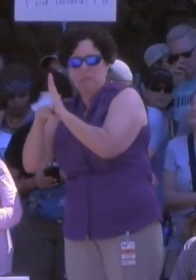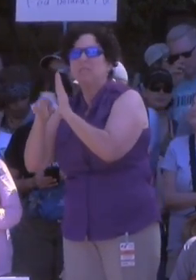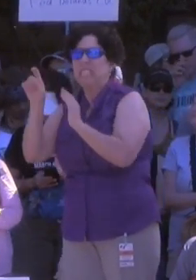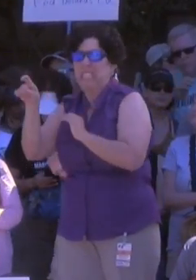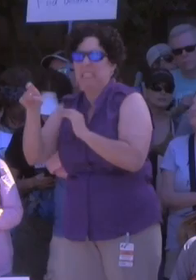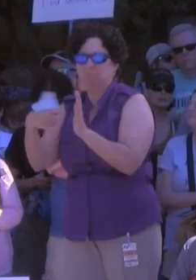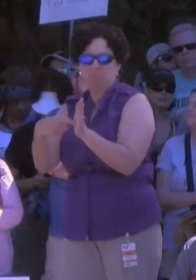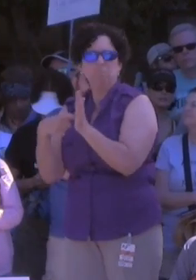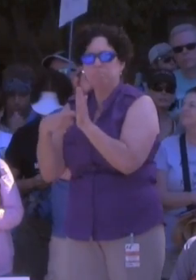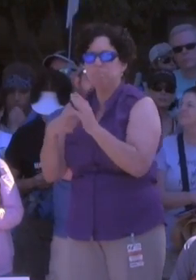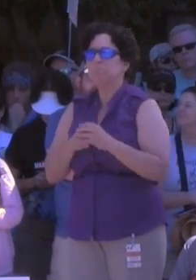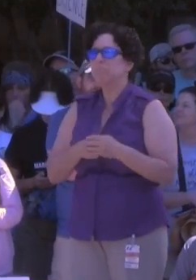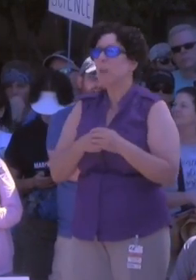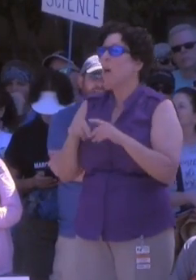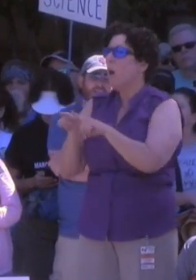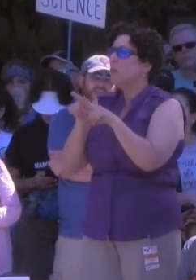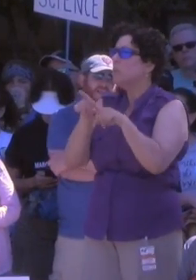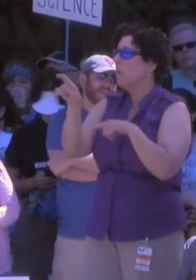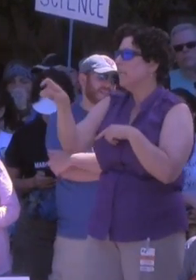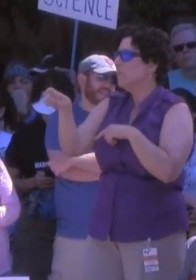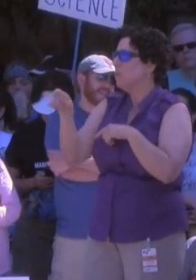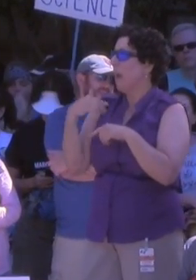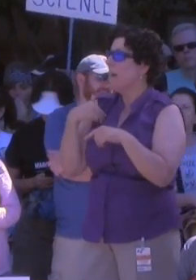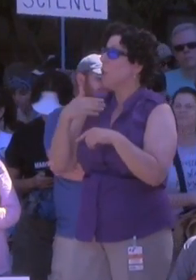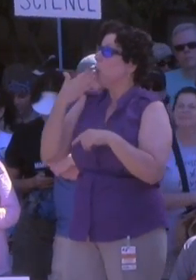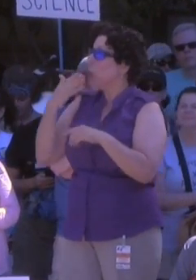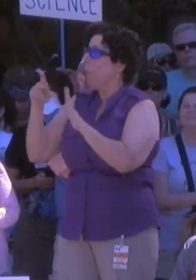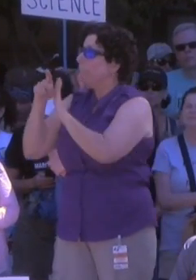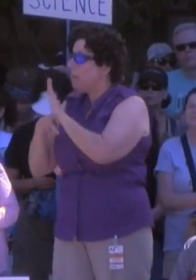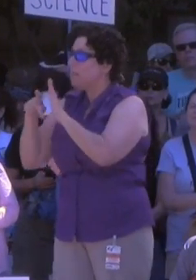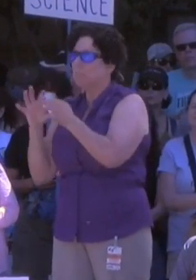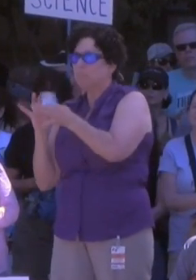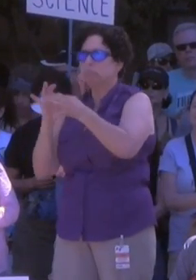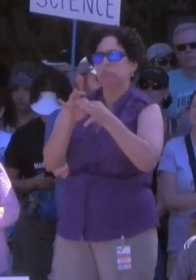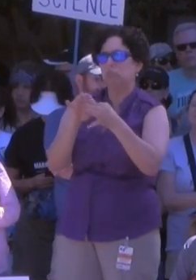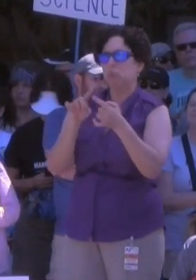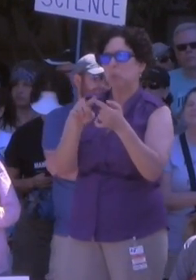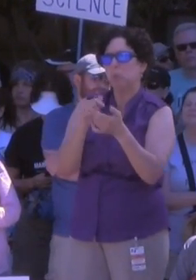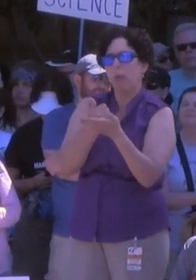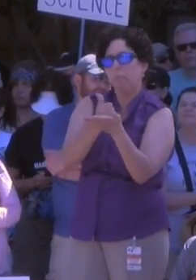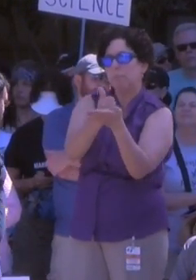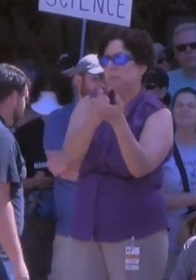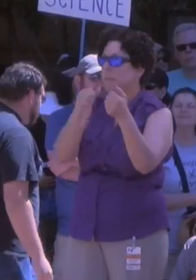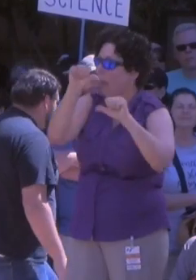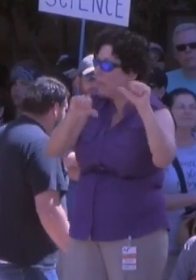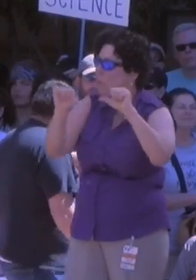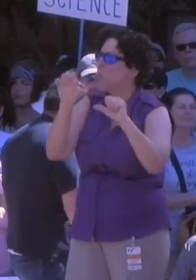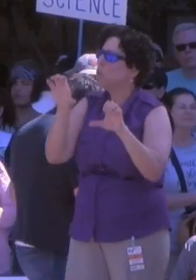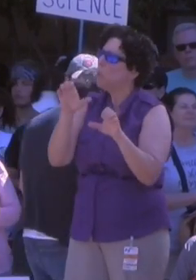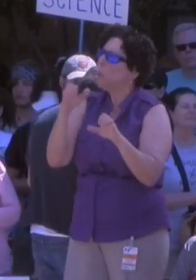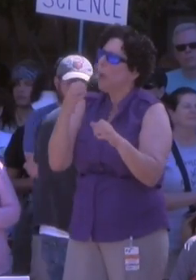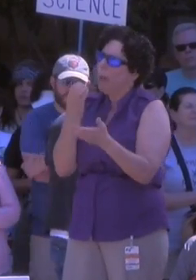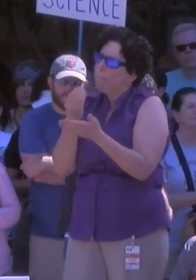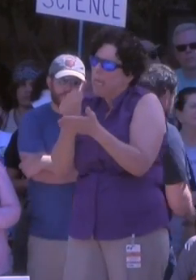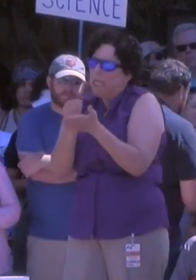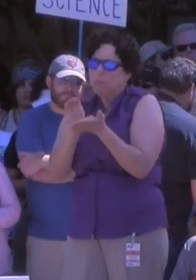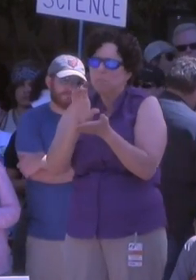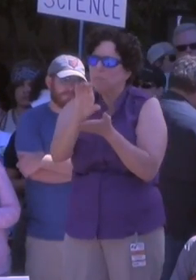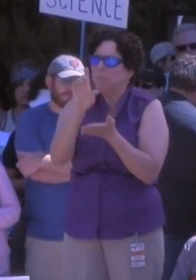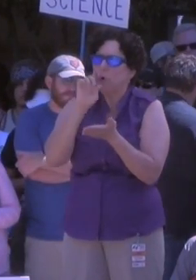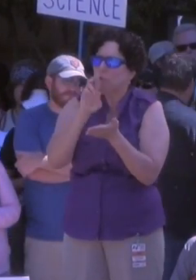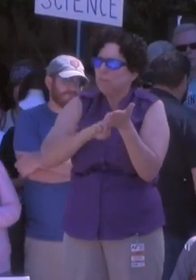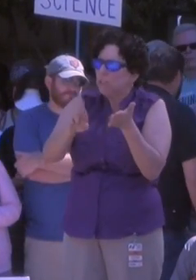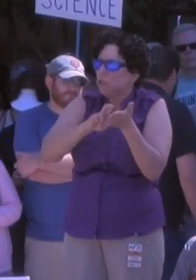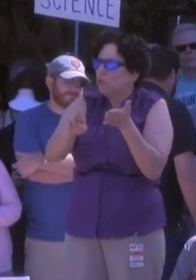There also needs to be good policy for science to make the best investments in research that drive